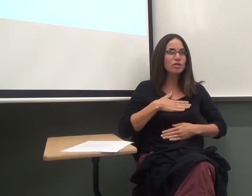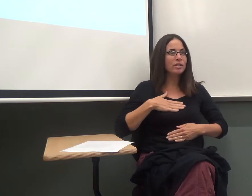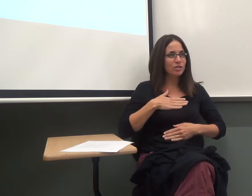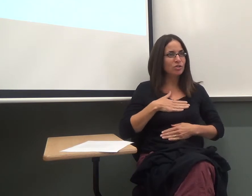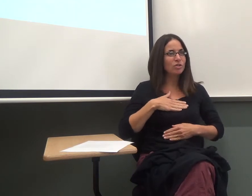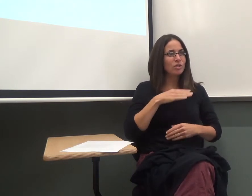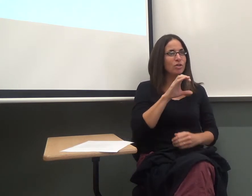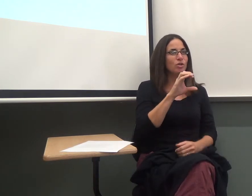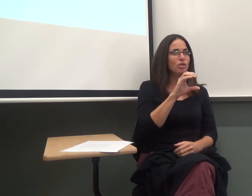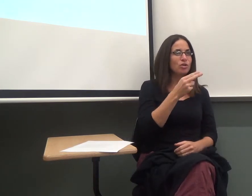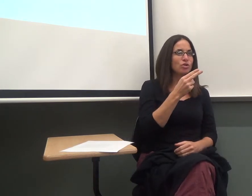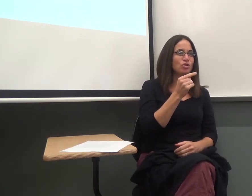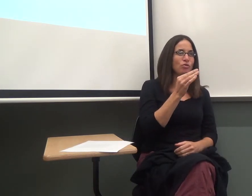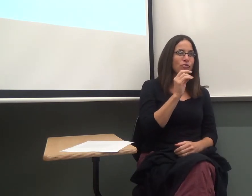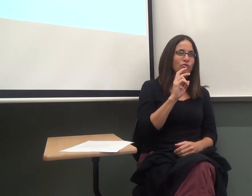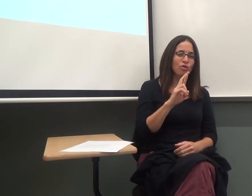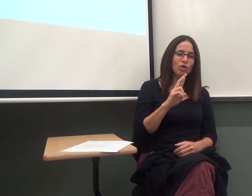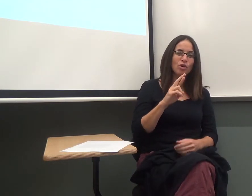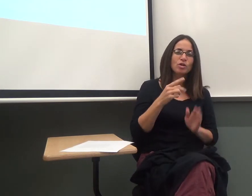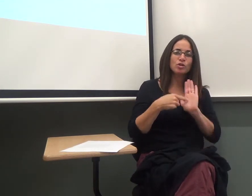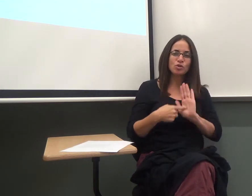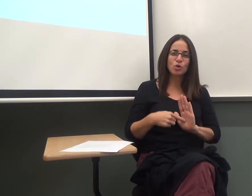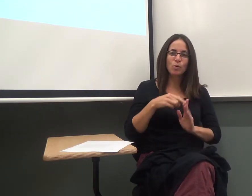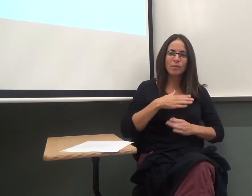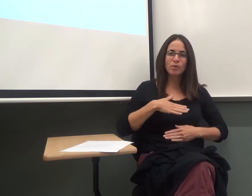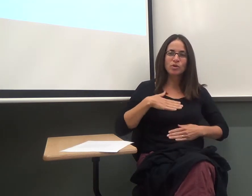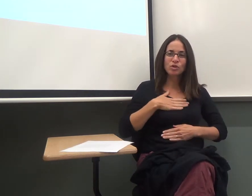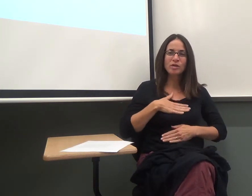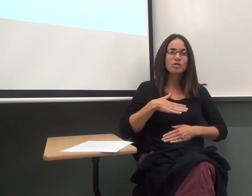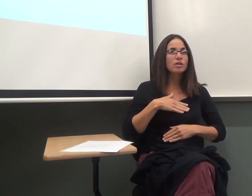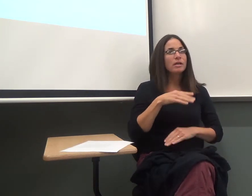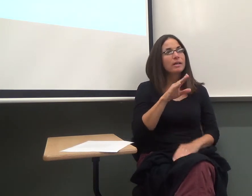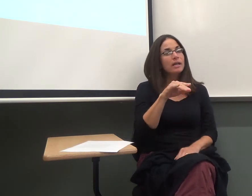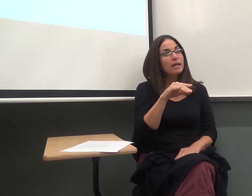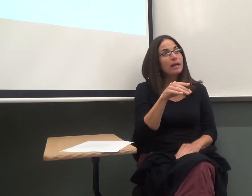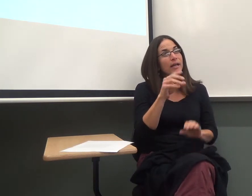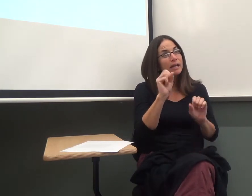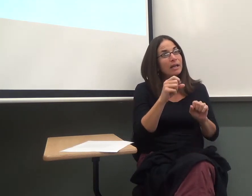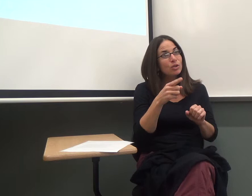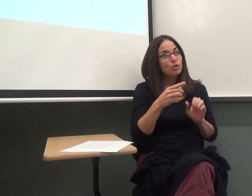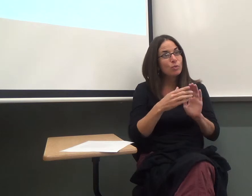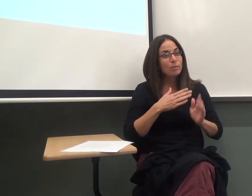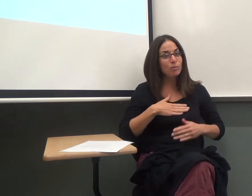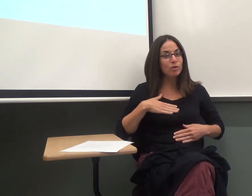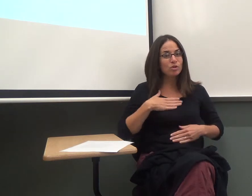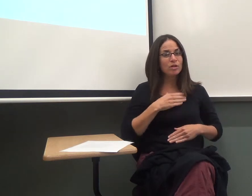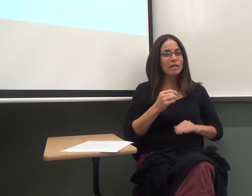showing appreciation. It's an action Can you that's appreciate doing. something and show appreciation at the same time? Yes, you can.